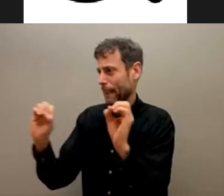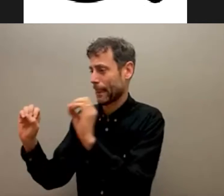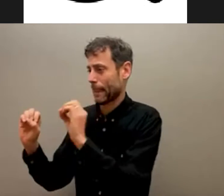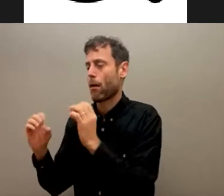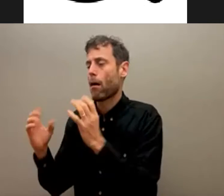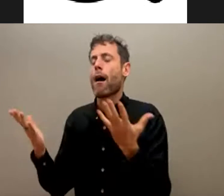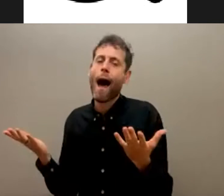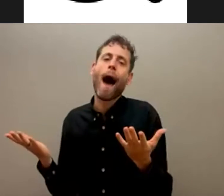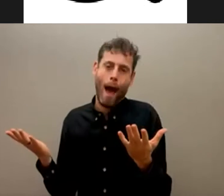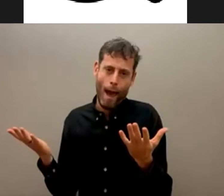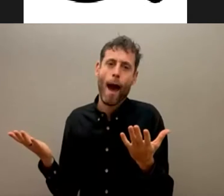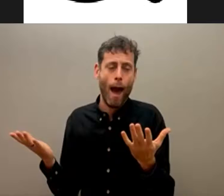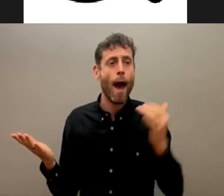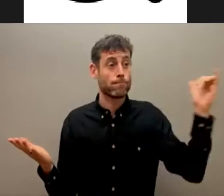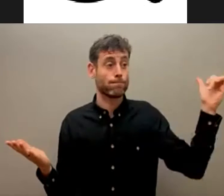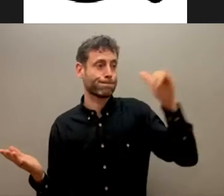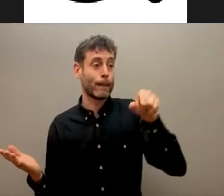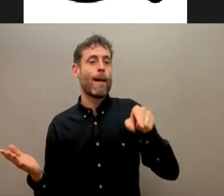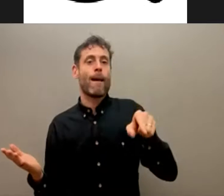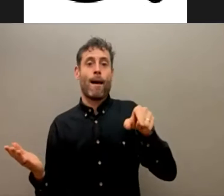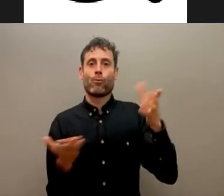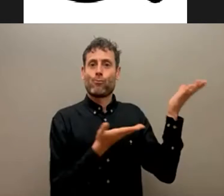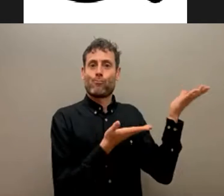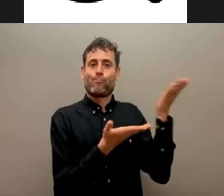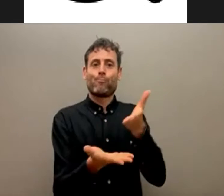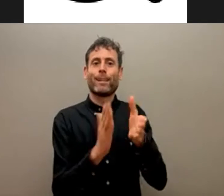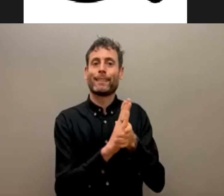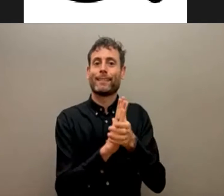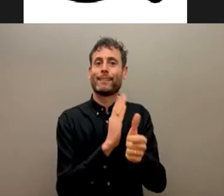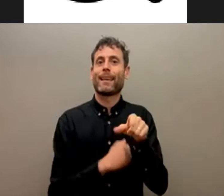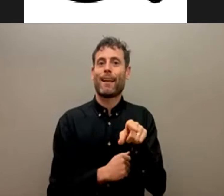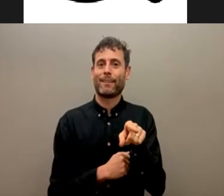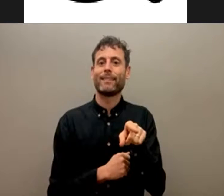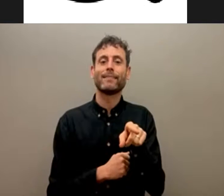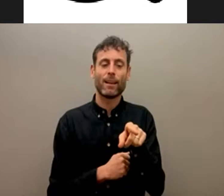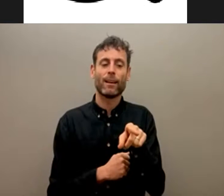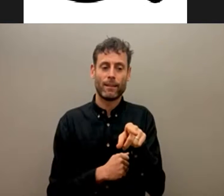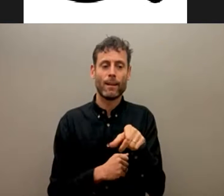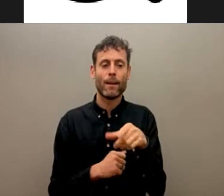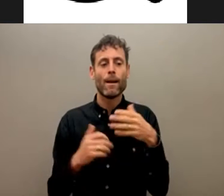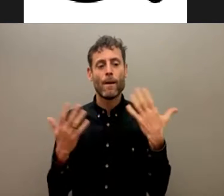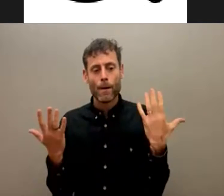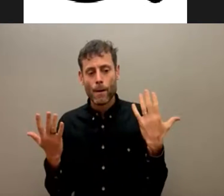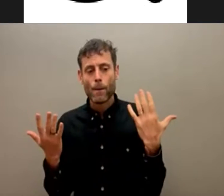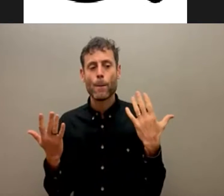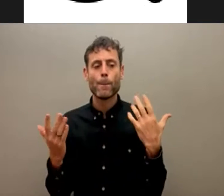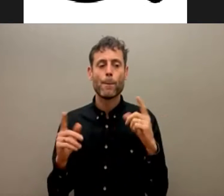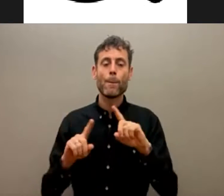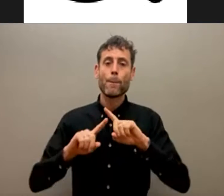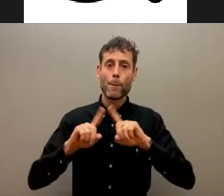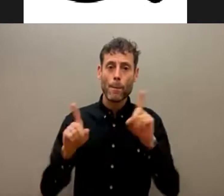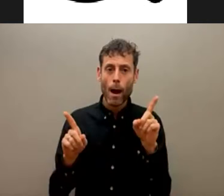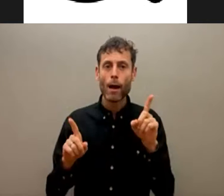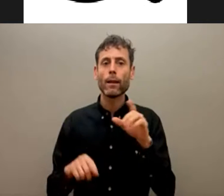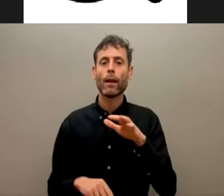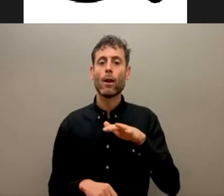region. And then there are also, the new norm is dictating a lot of things, like the online